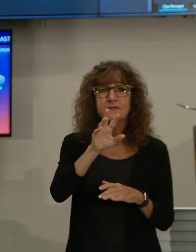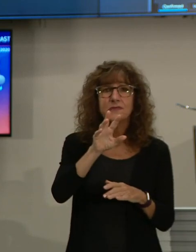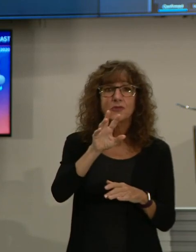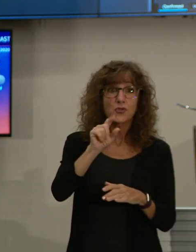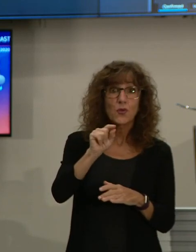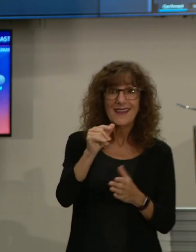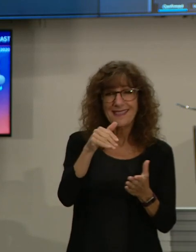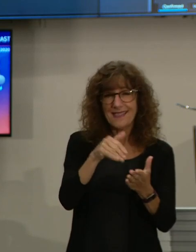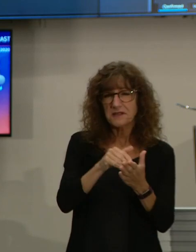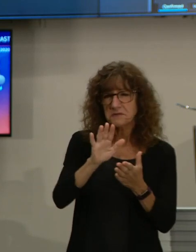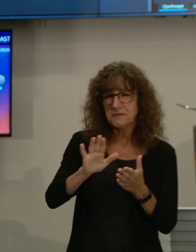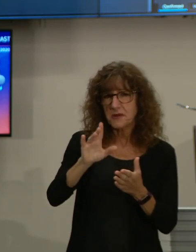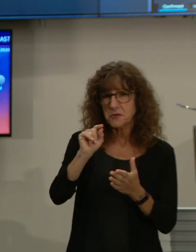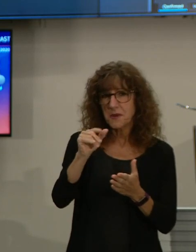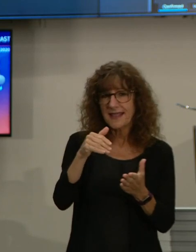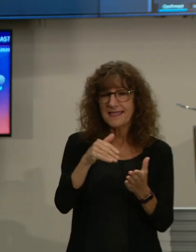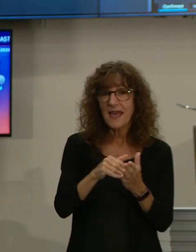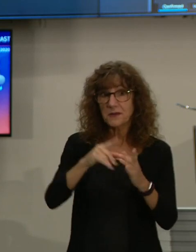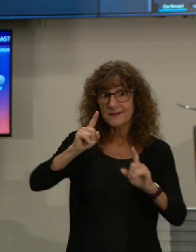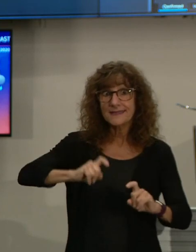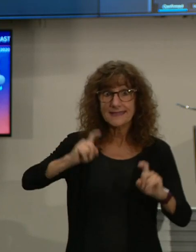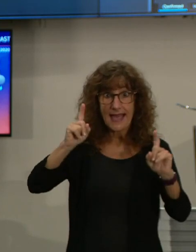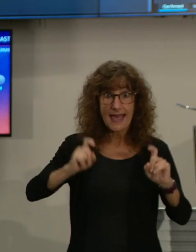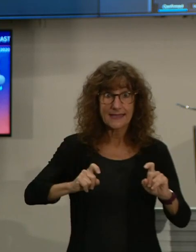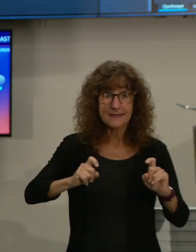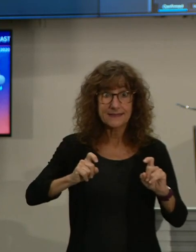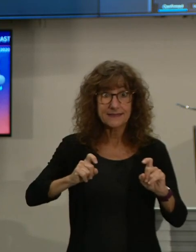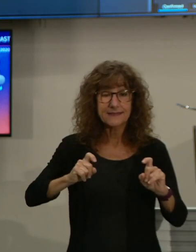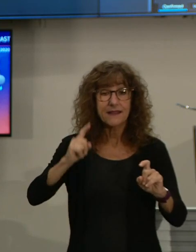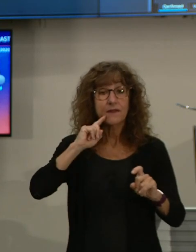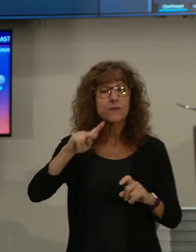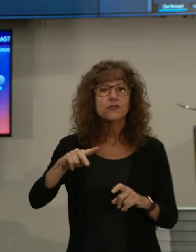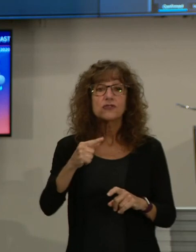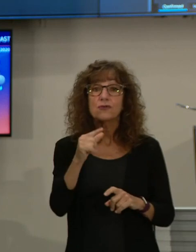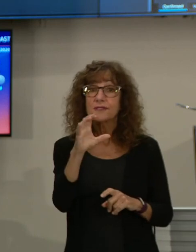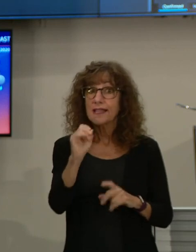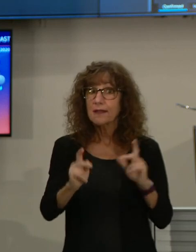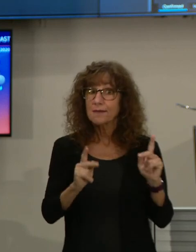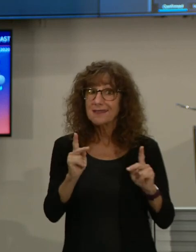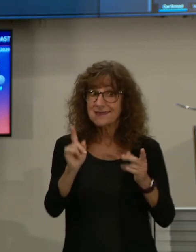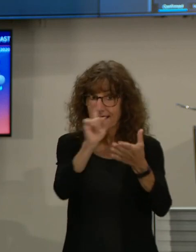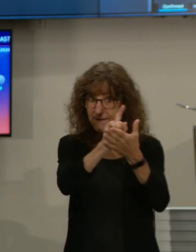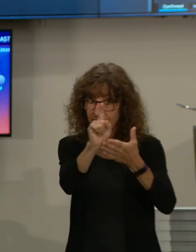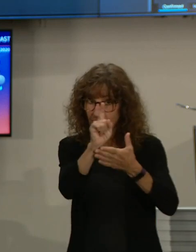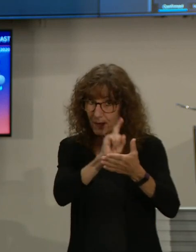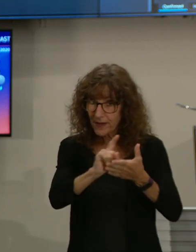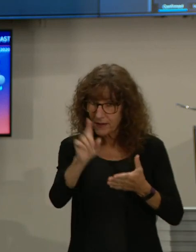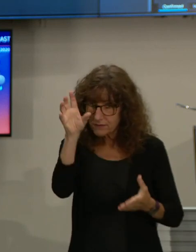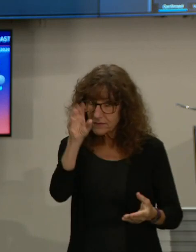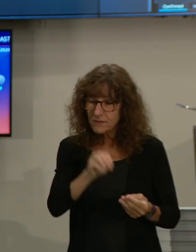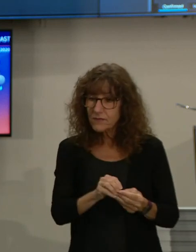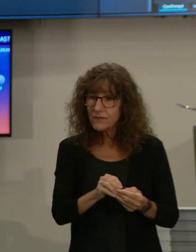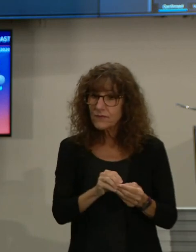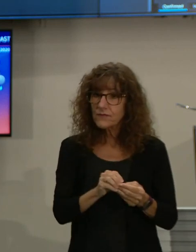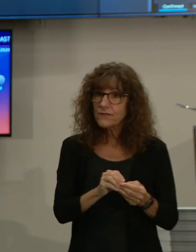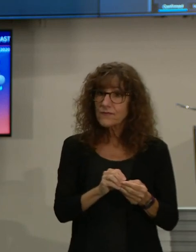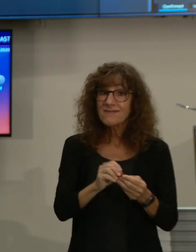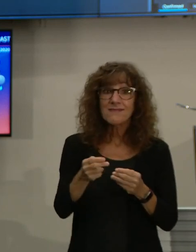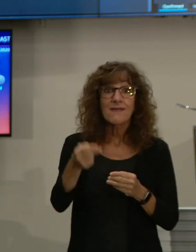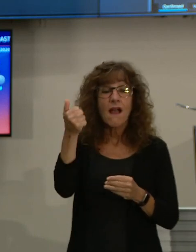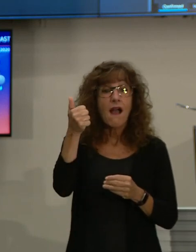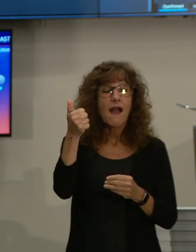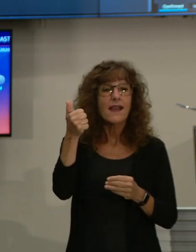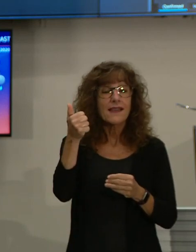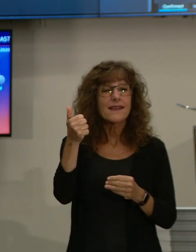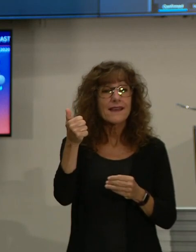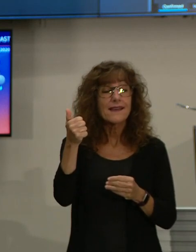20,000, close to 20,000 COVID tests for our Prince George's County residents each week. This is our highest mark of